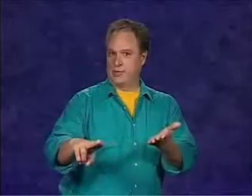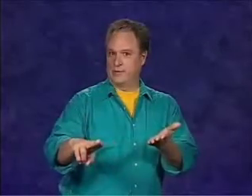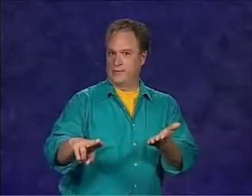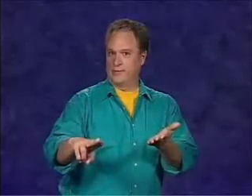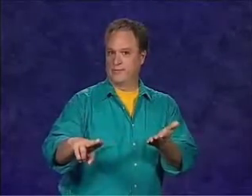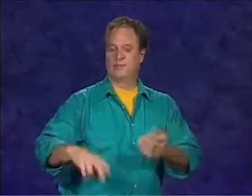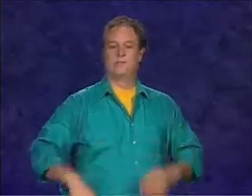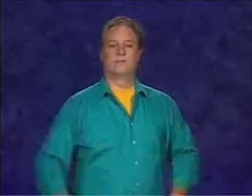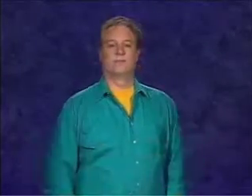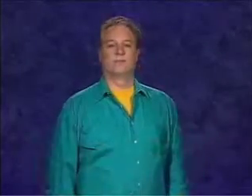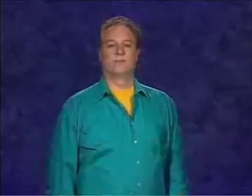dictation.